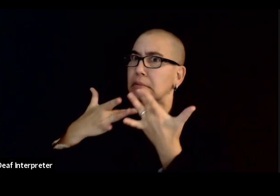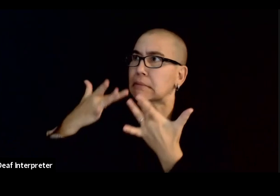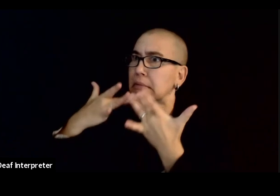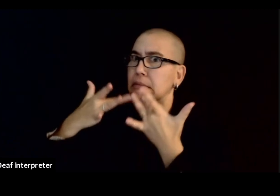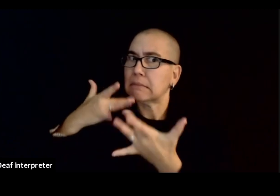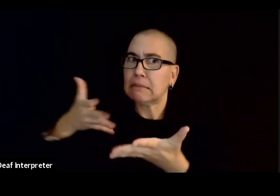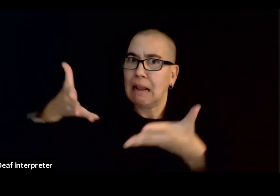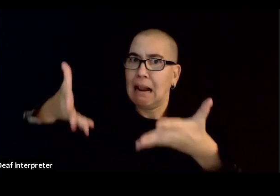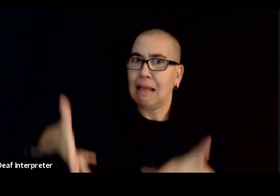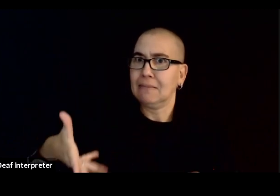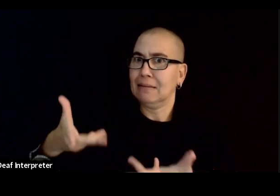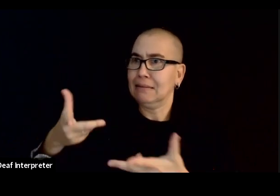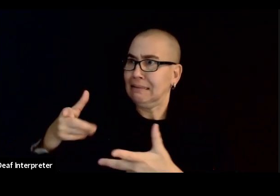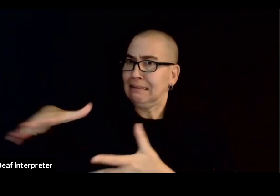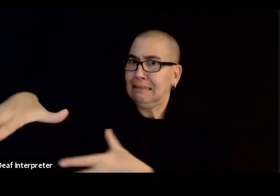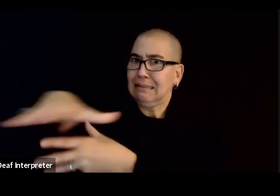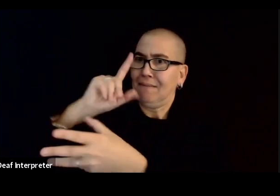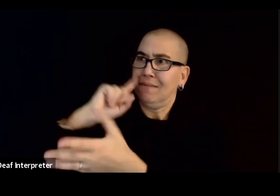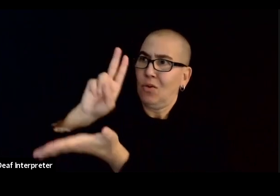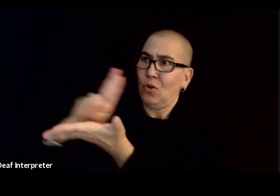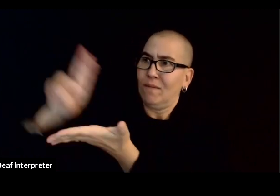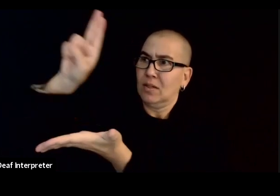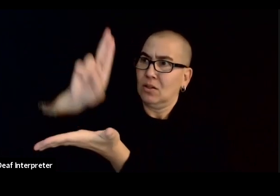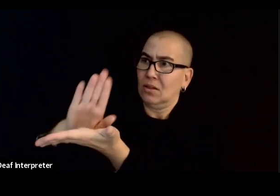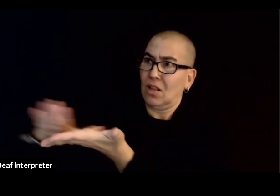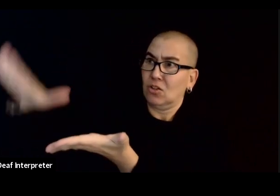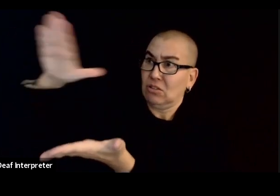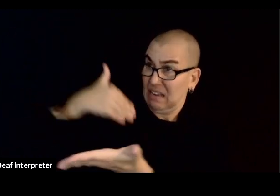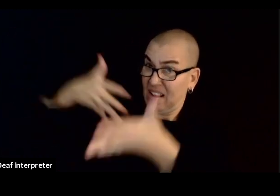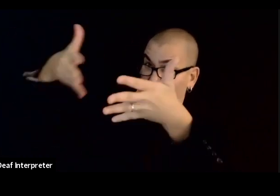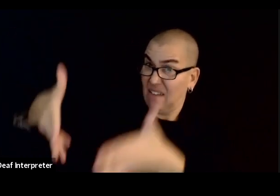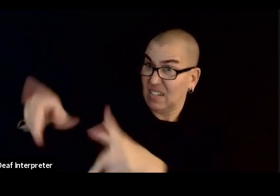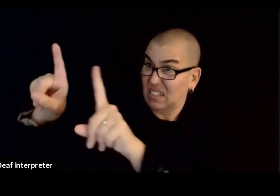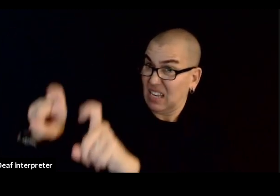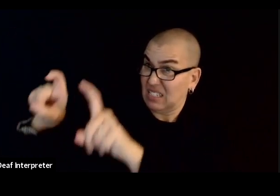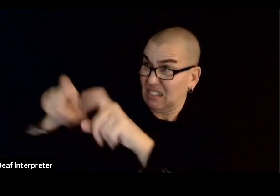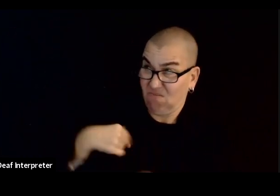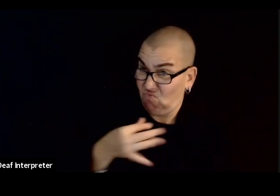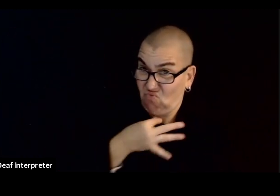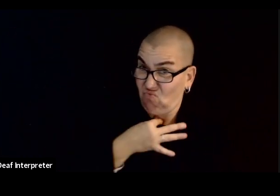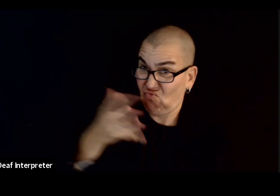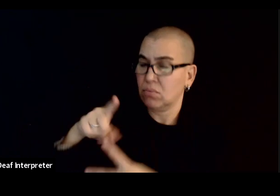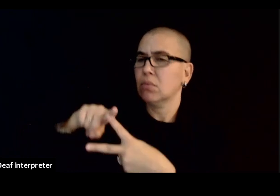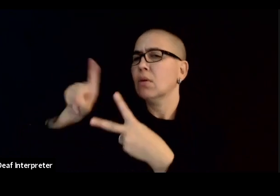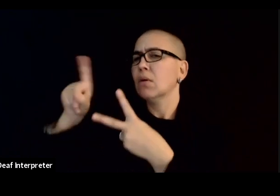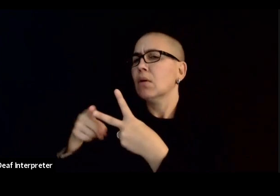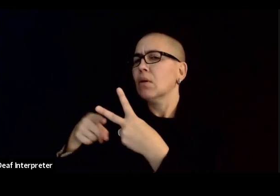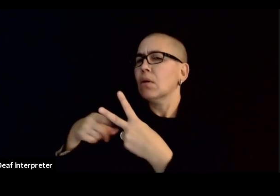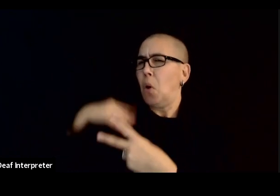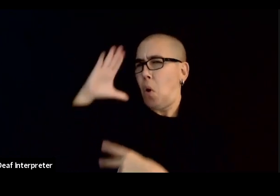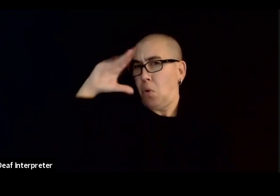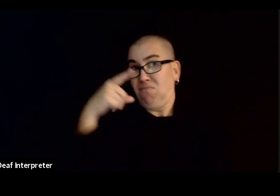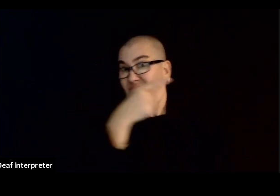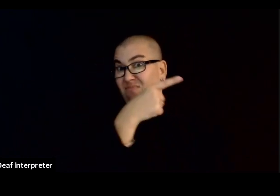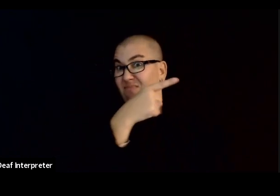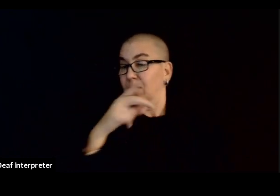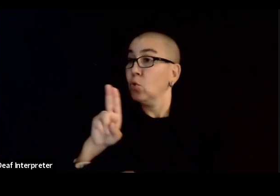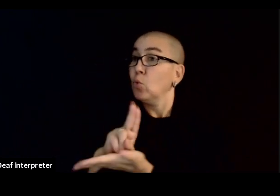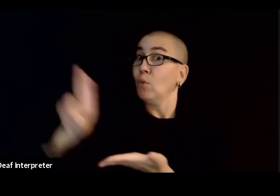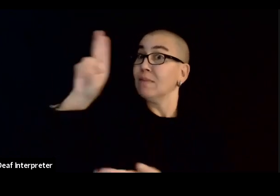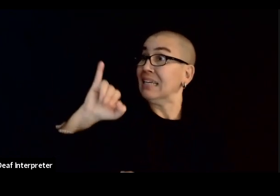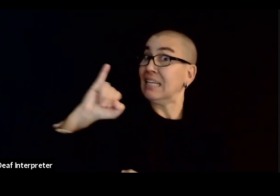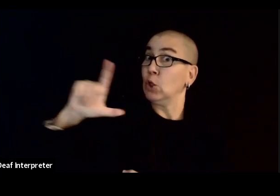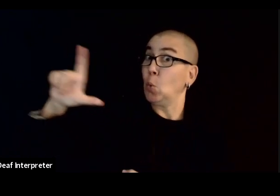to, I know there's different philosophies, like for example, I think the University of Illinois is testing all of its on and off campus students every 2 weeks.